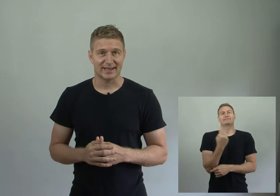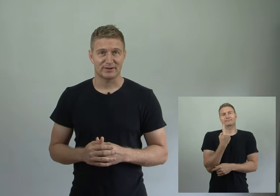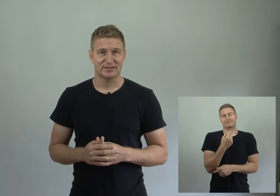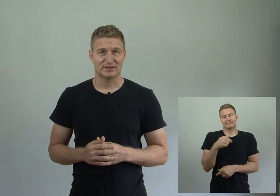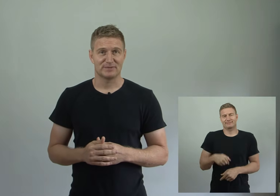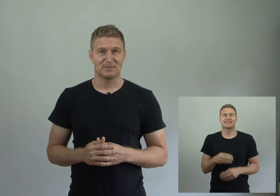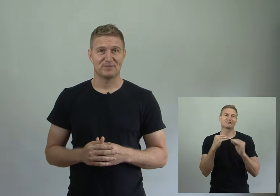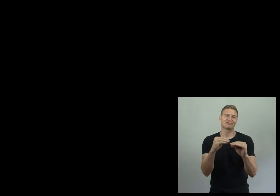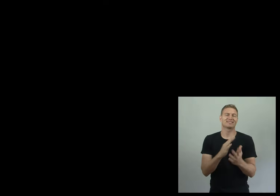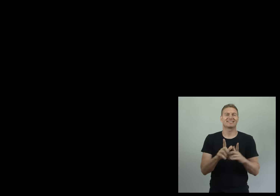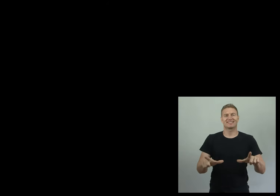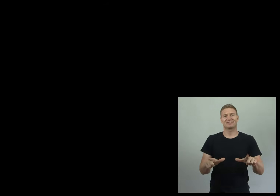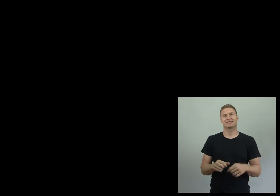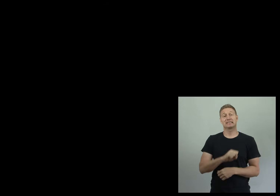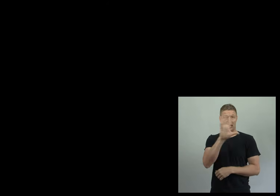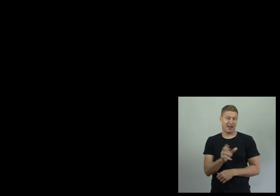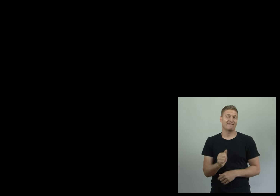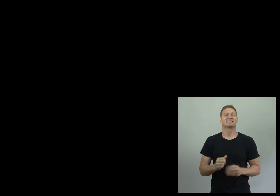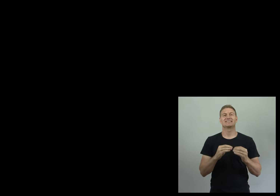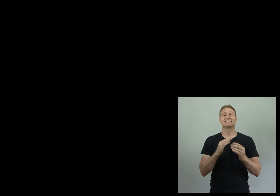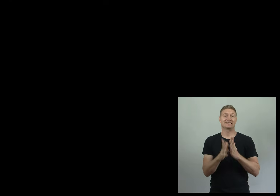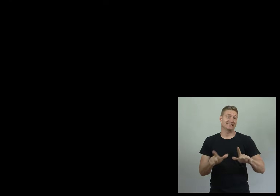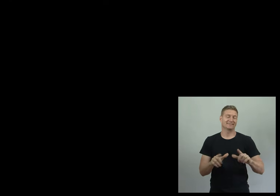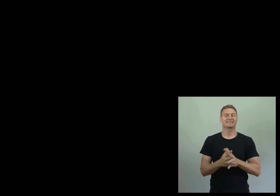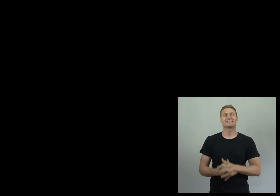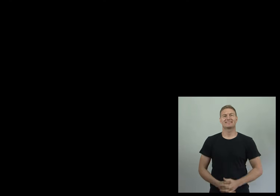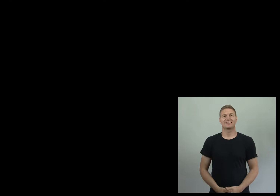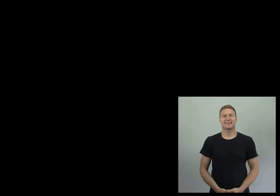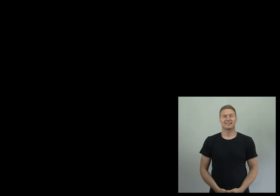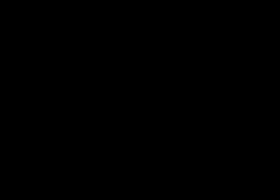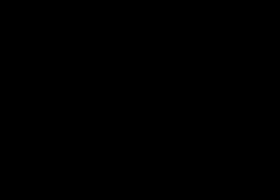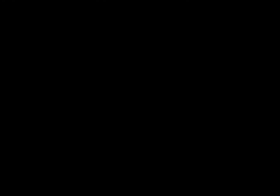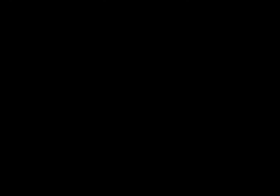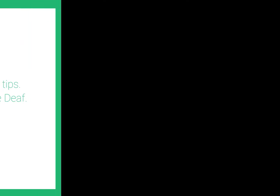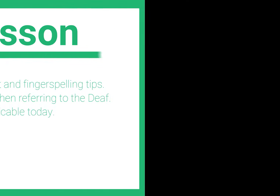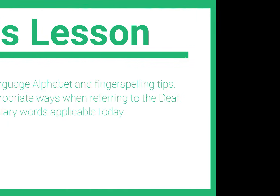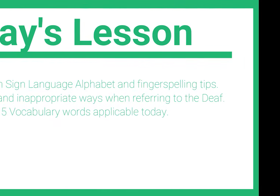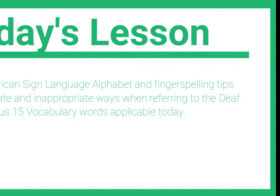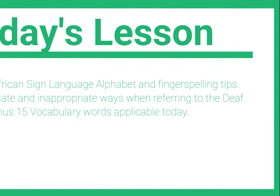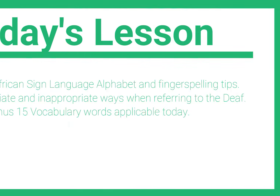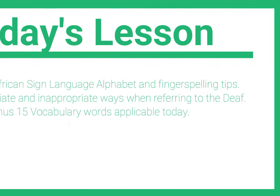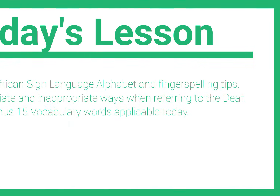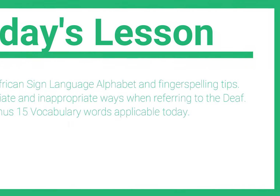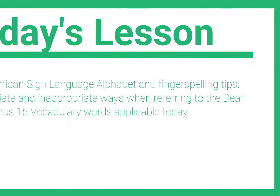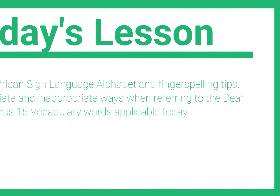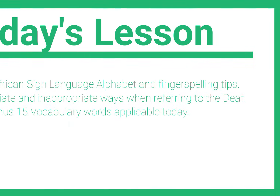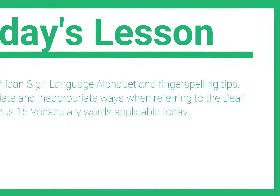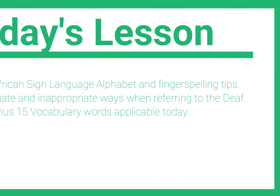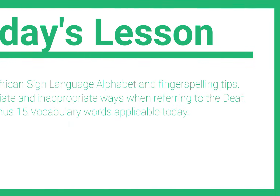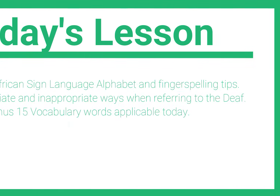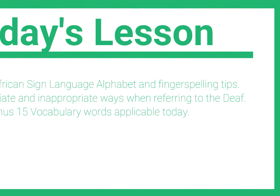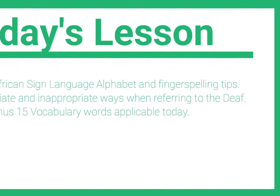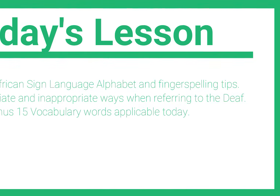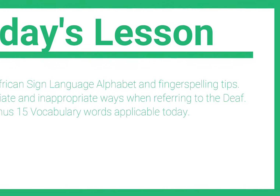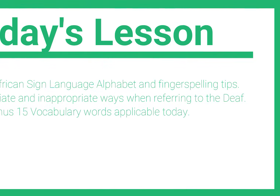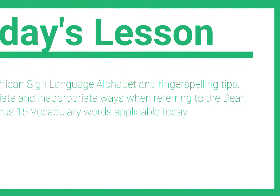Sign Language. Today we will learn the South African Sign Language alphabet and fingerspelling tips. We will